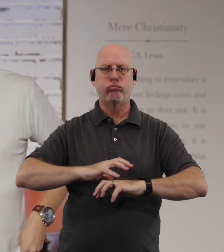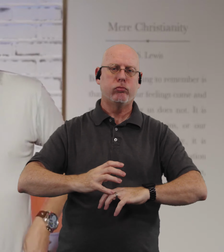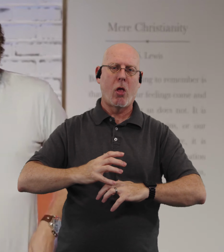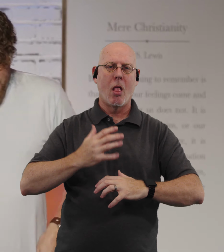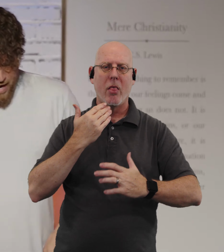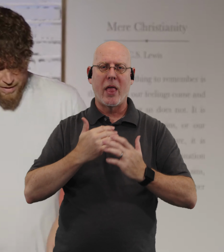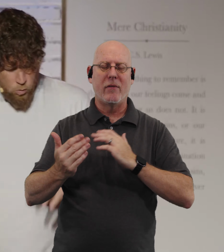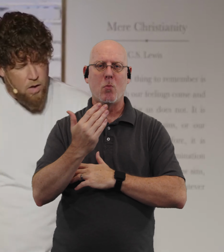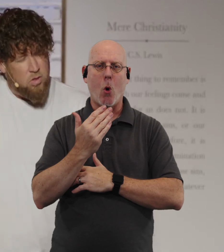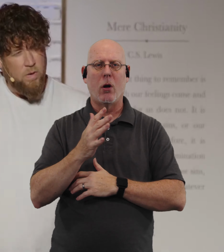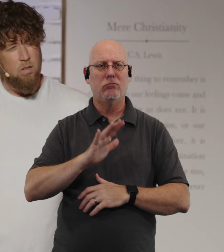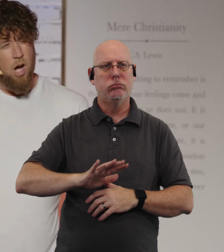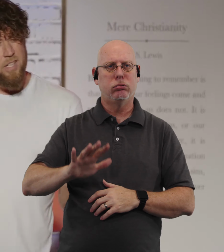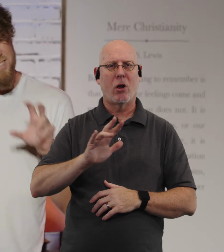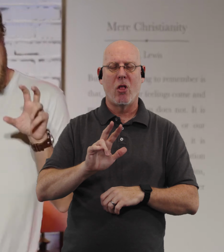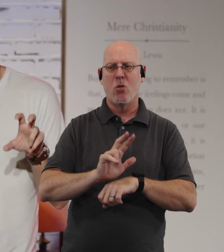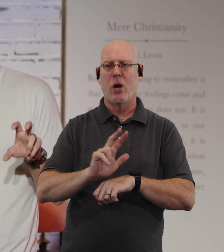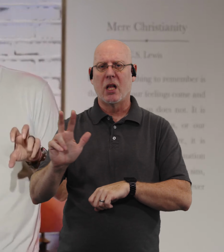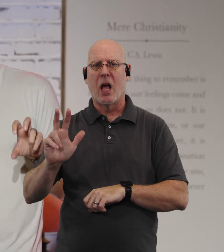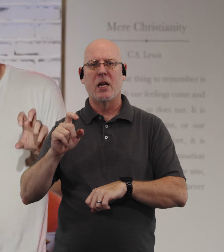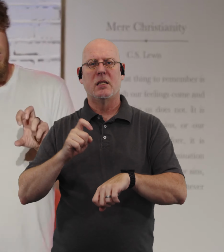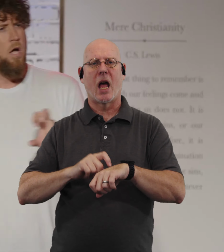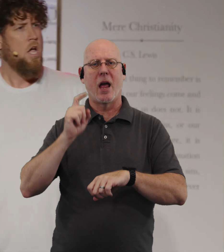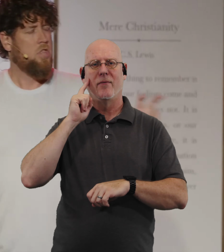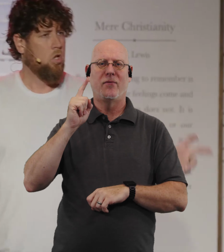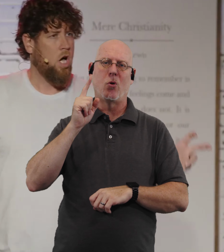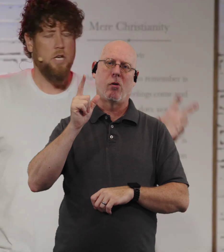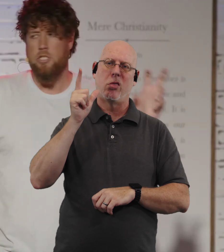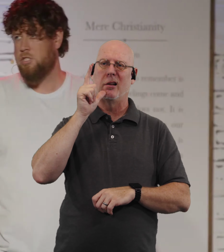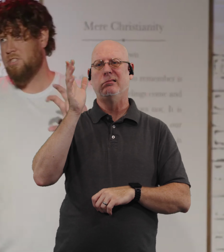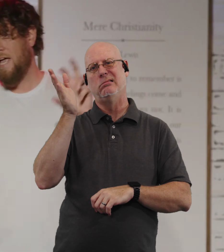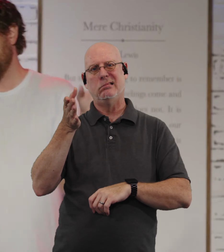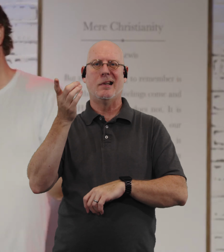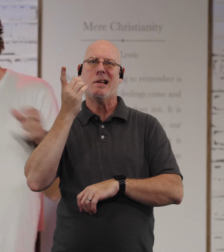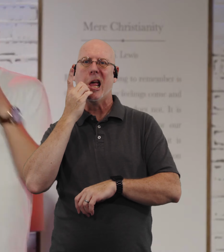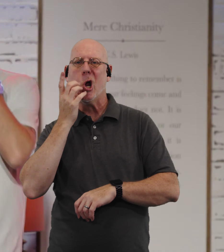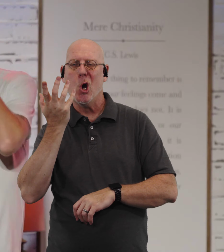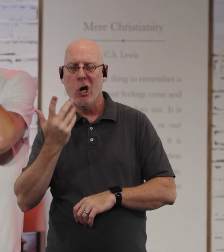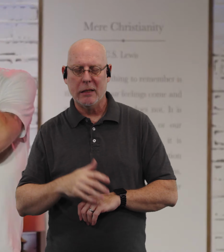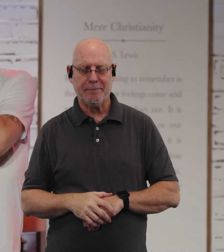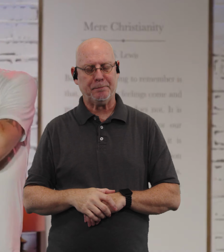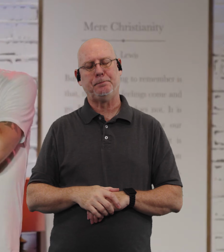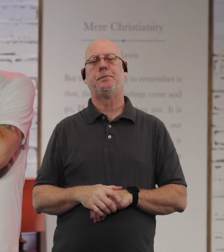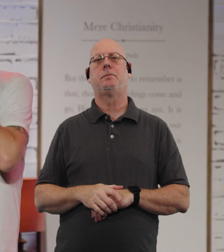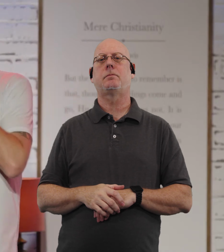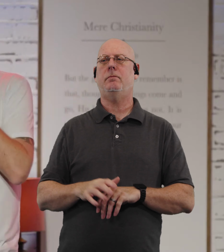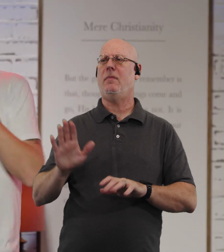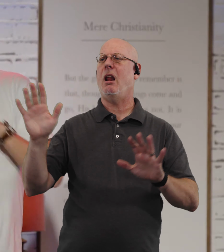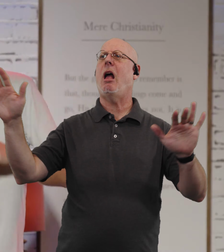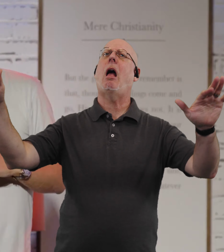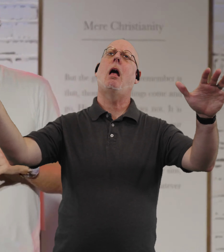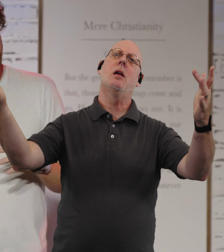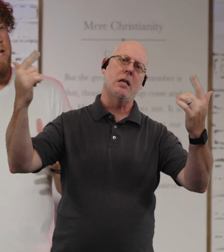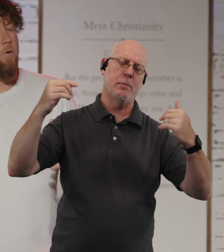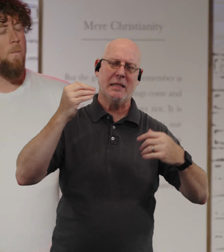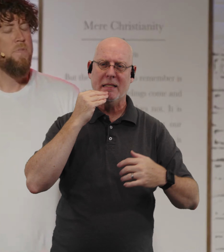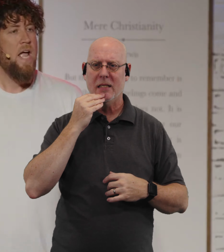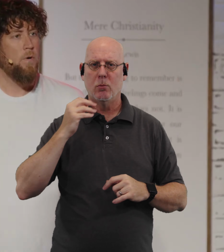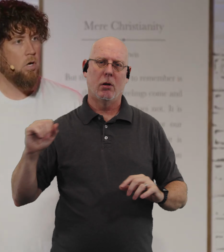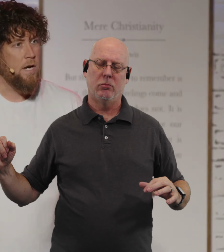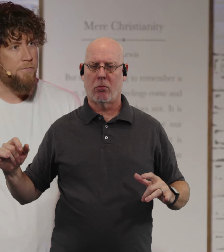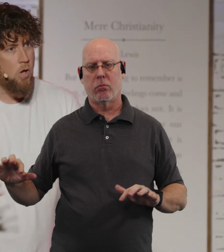Thanksgiving morning. And then around 3 o'clock, it's time for the lunch slash dinner. And she'll call everyone to the